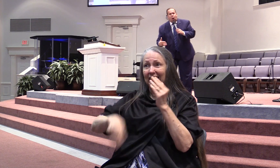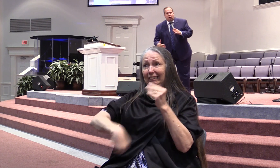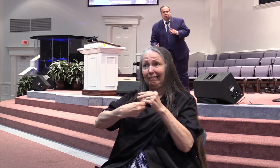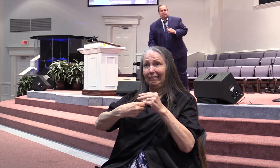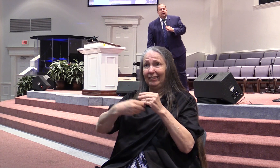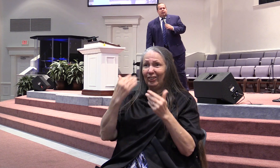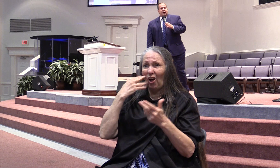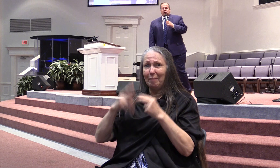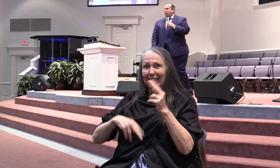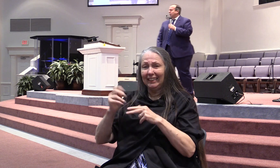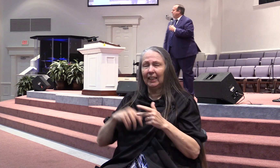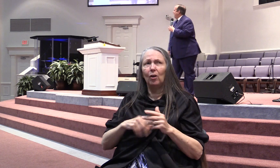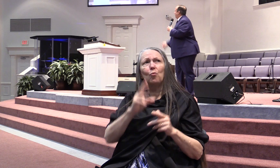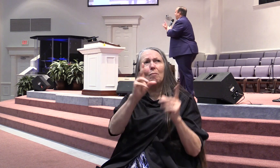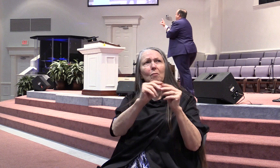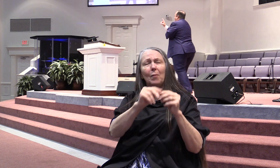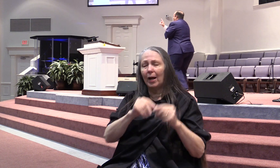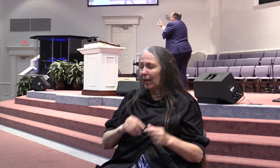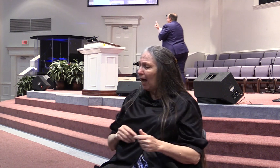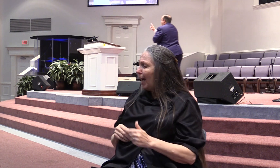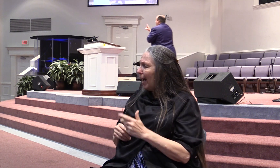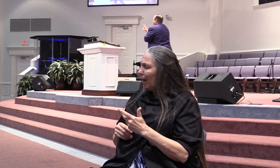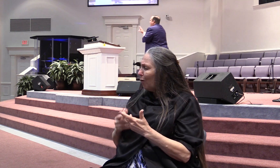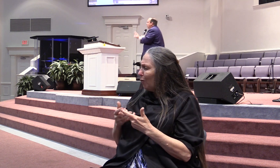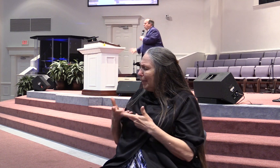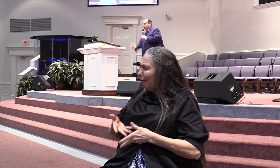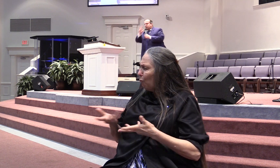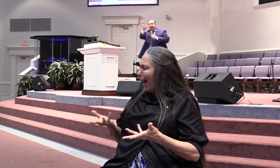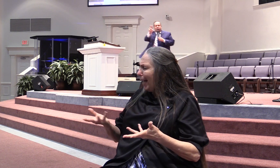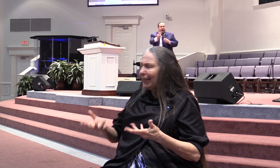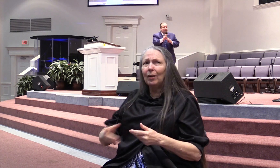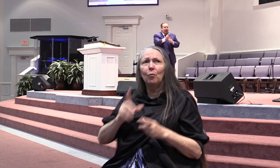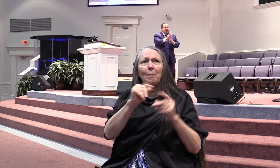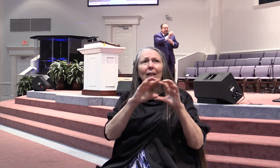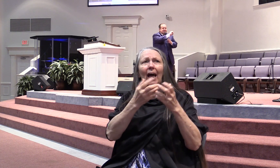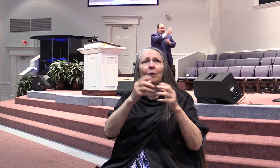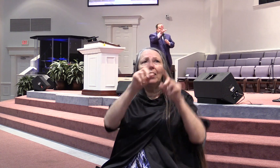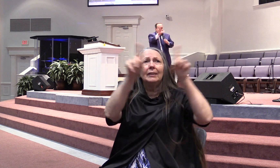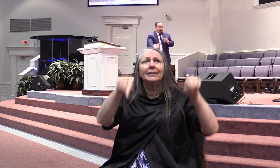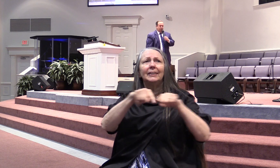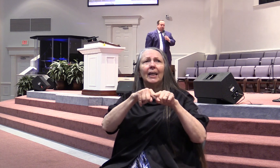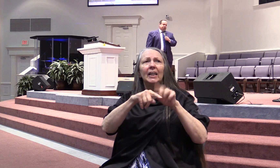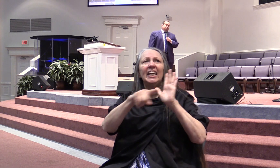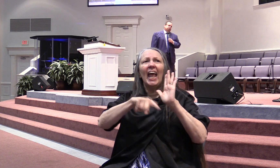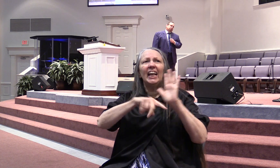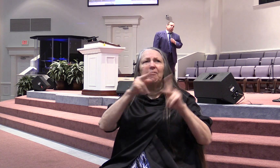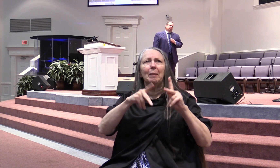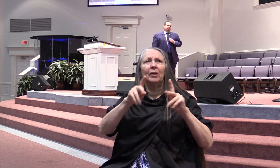one more. He said, what do we leave out? I said, I just want one more class with a sign on the outside that says negative people.